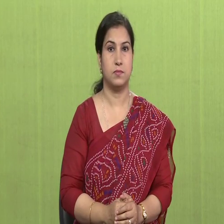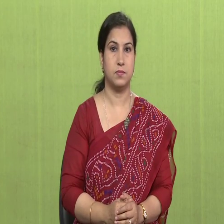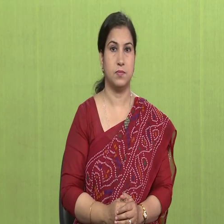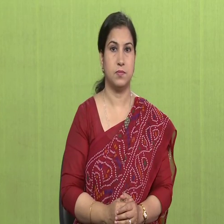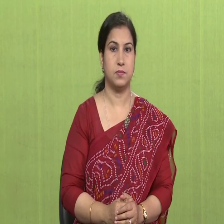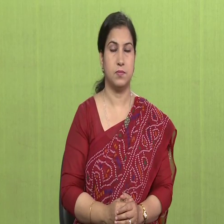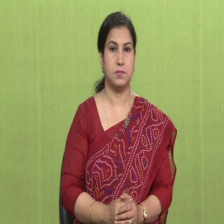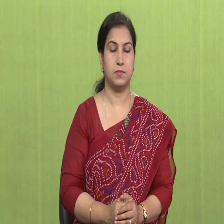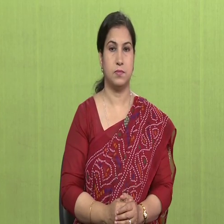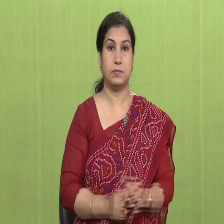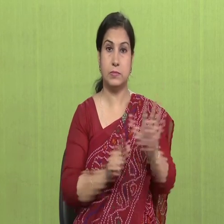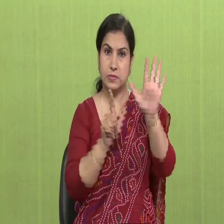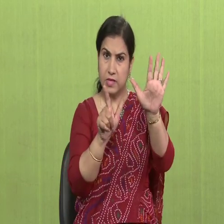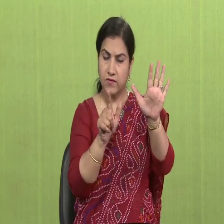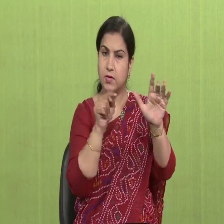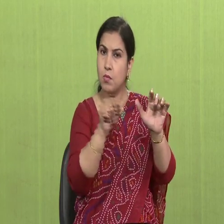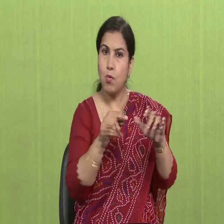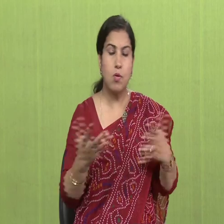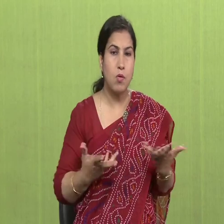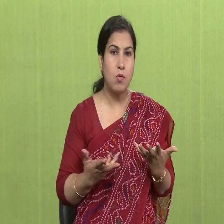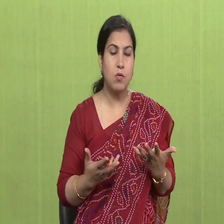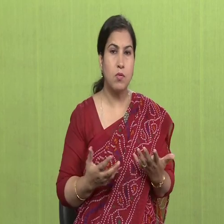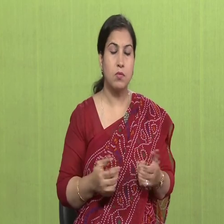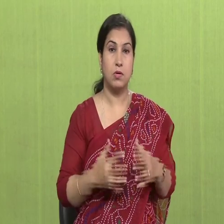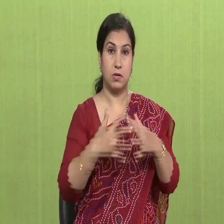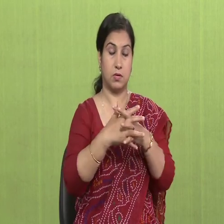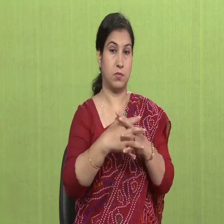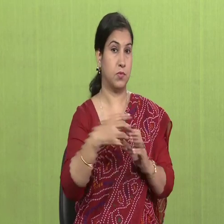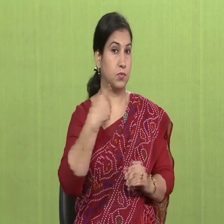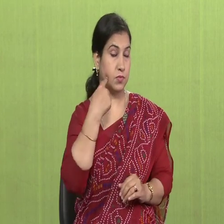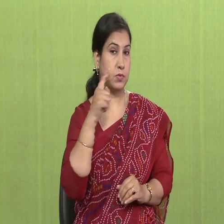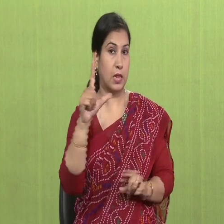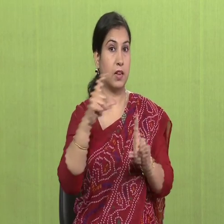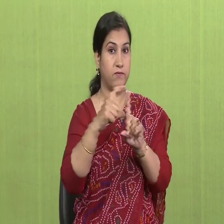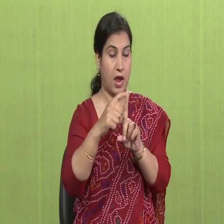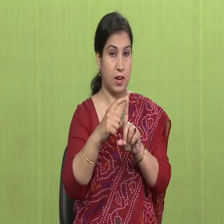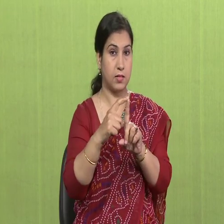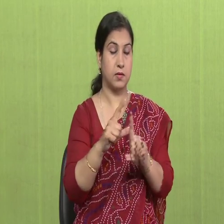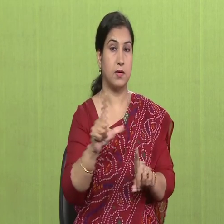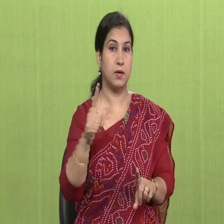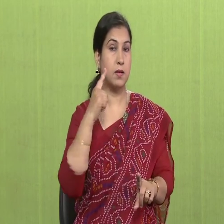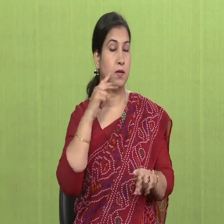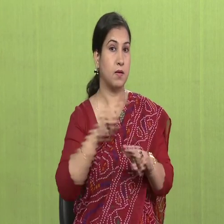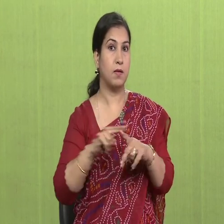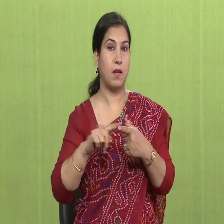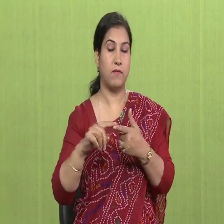The seventh is wildlife plays an important role in maintaining balanced